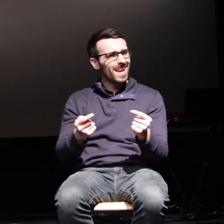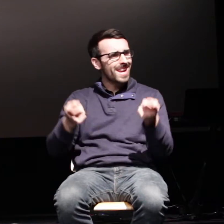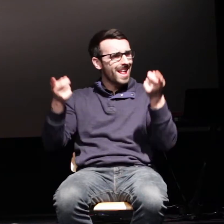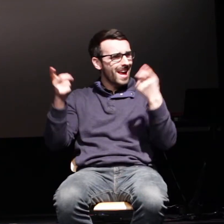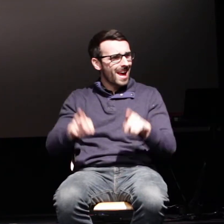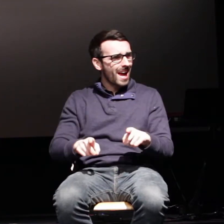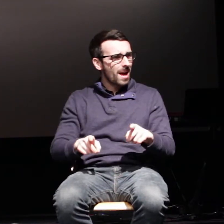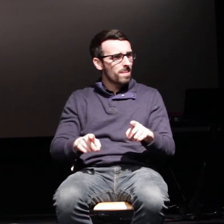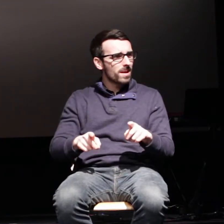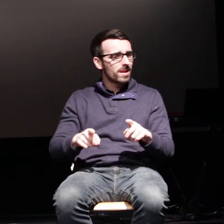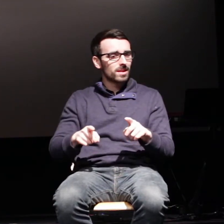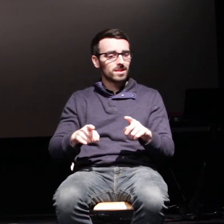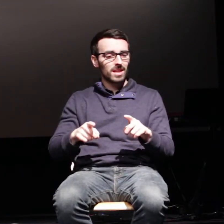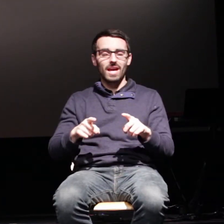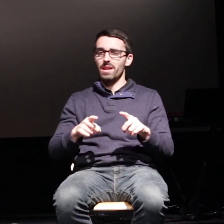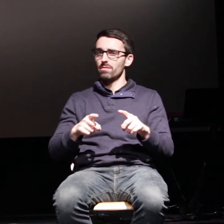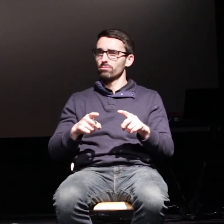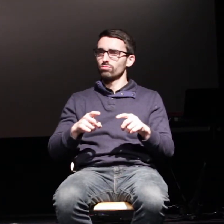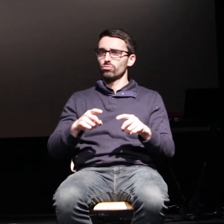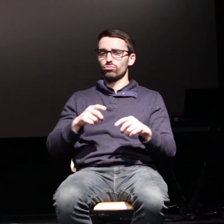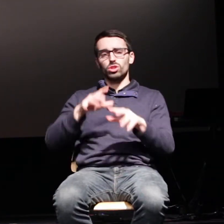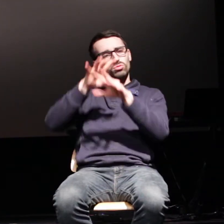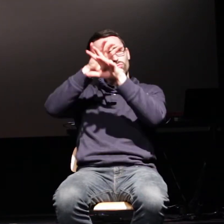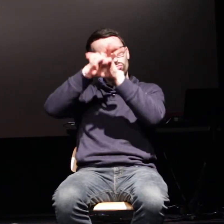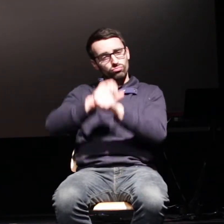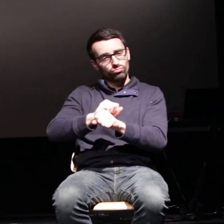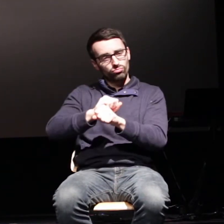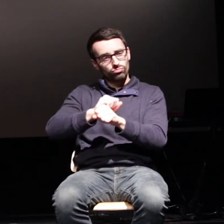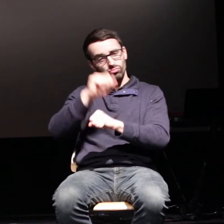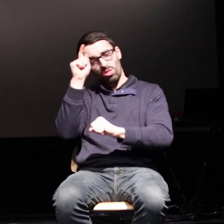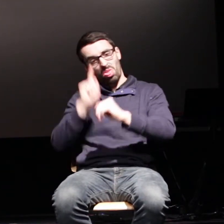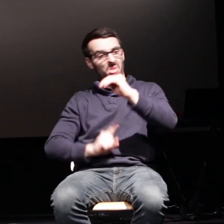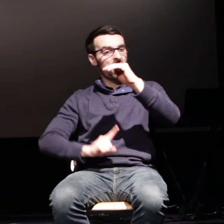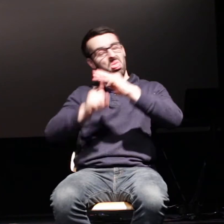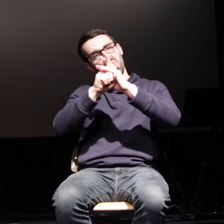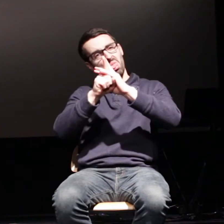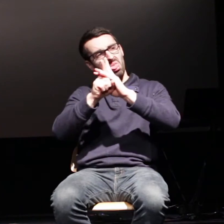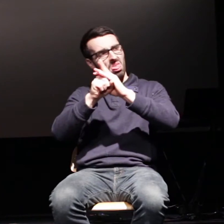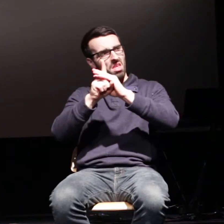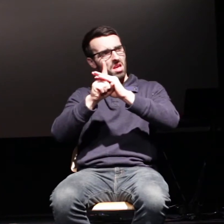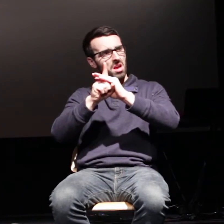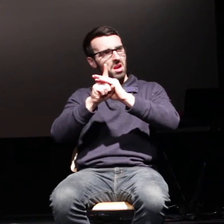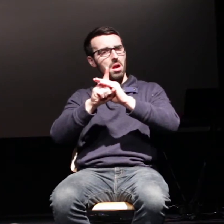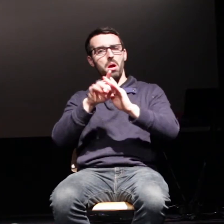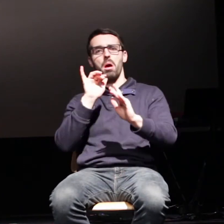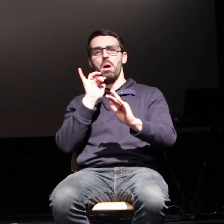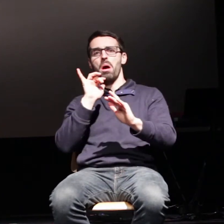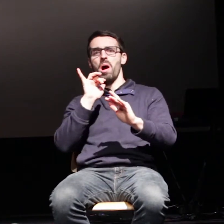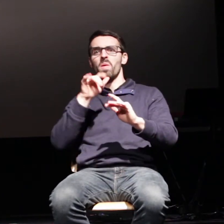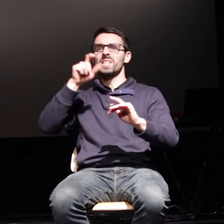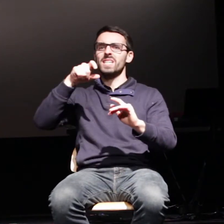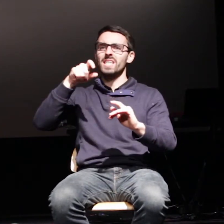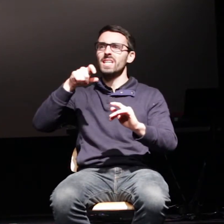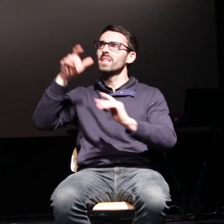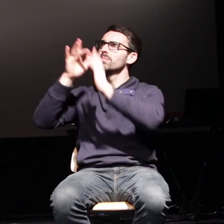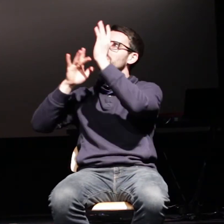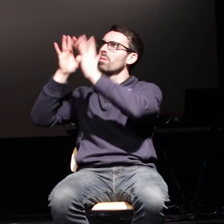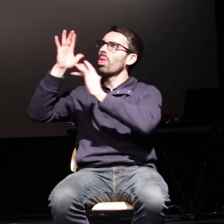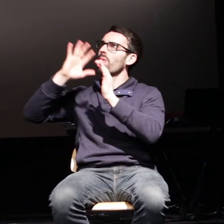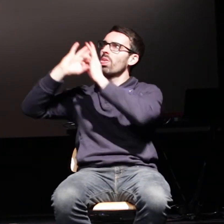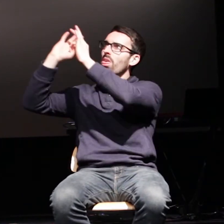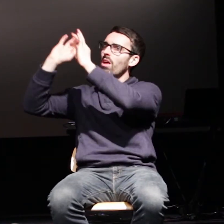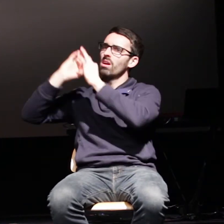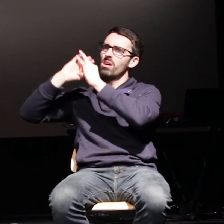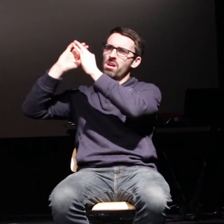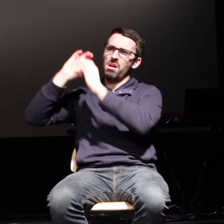that comes in and interrupts our lives and awakens us to our need for Jesus. And